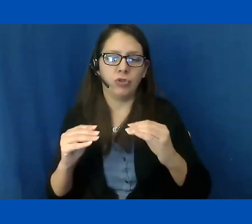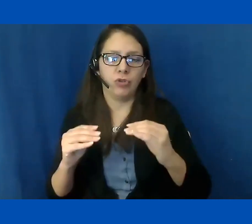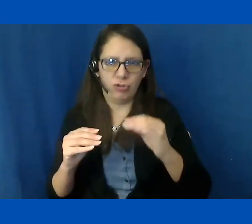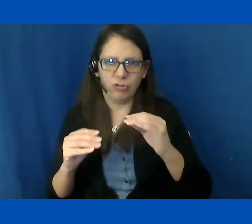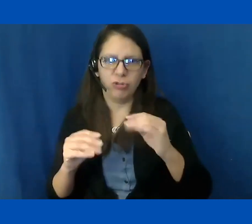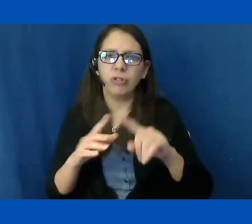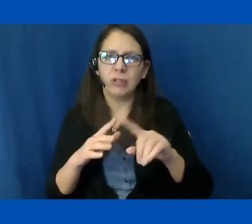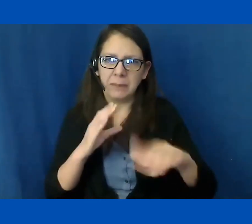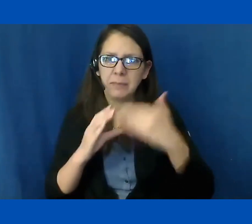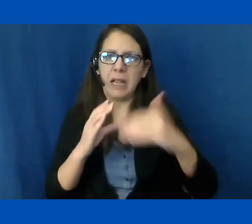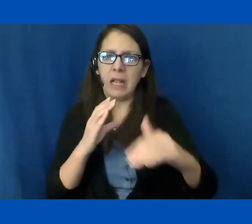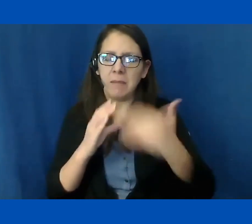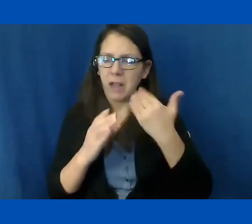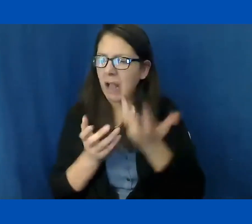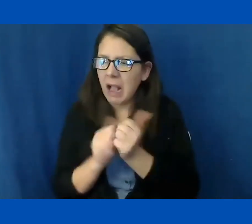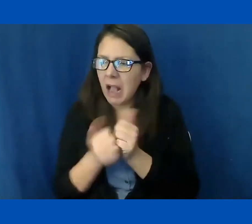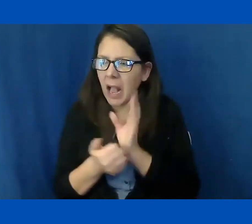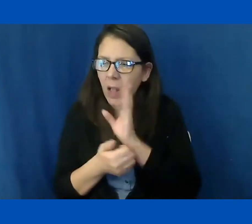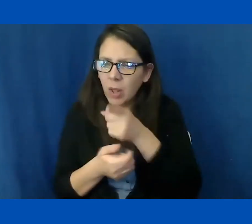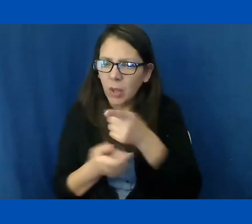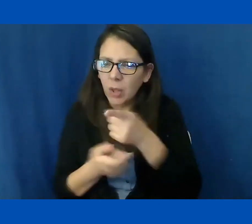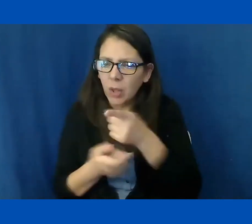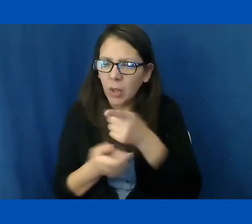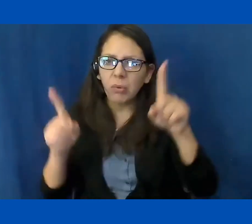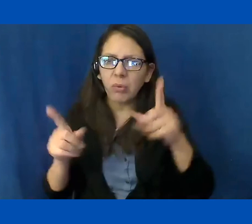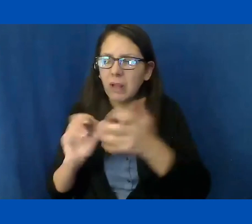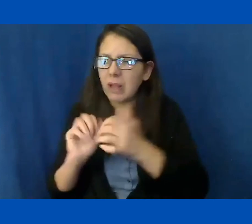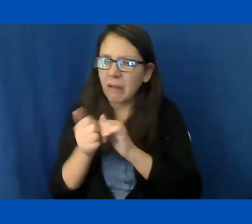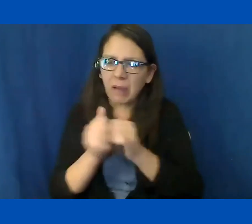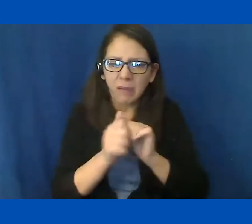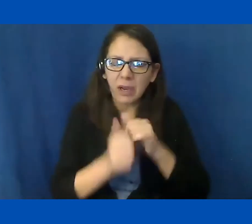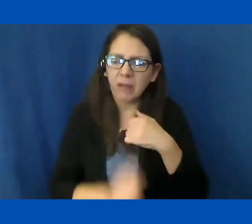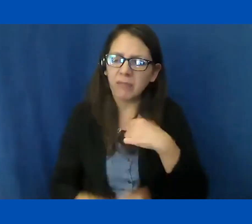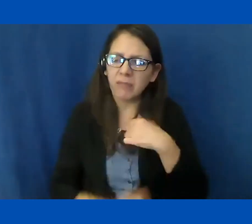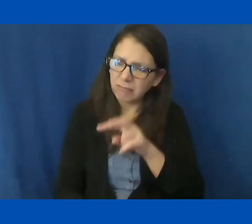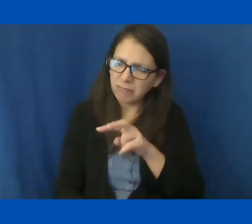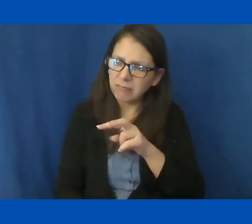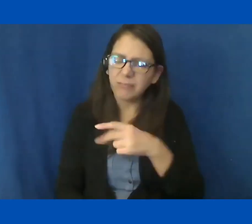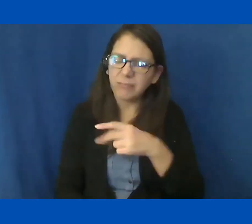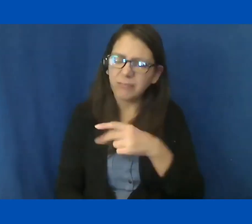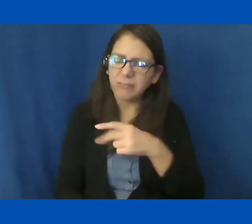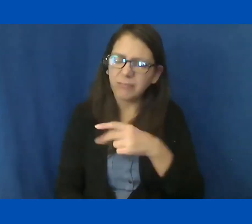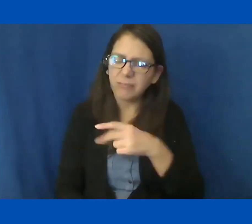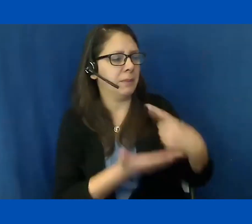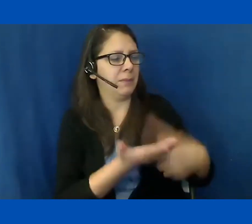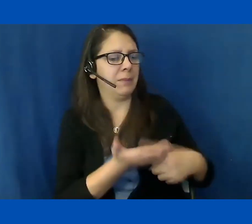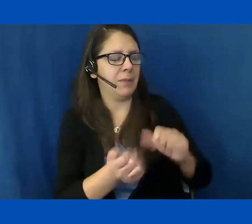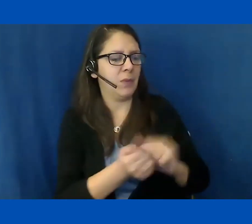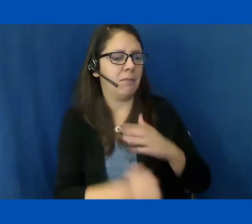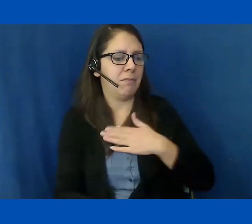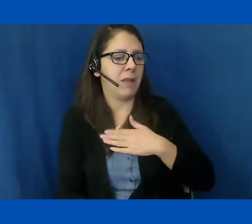it, whatever. So I started talking to my support group, which is my VR counselor,